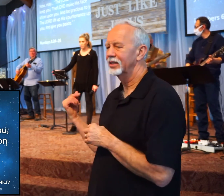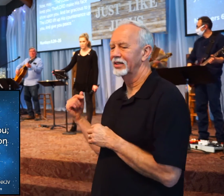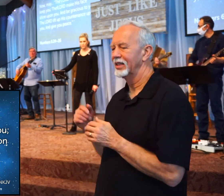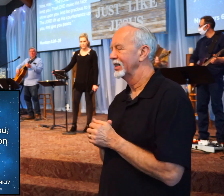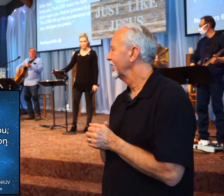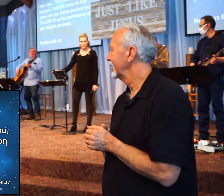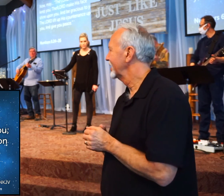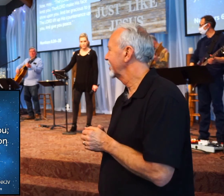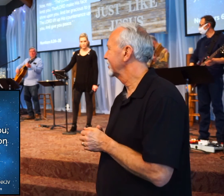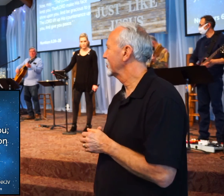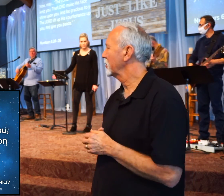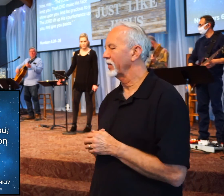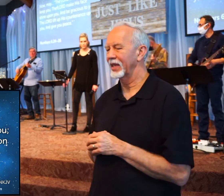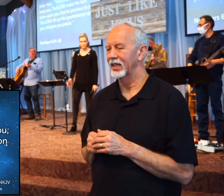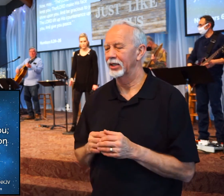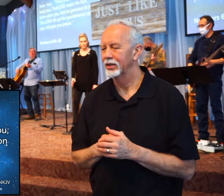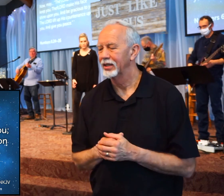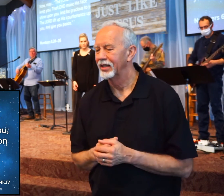And